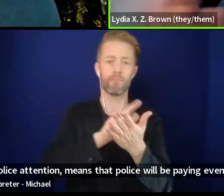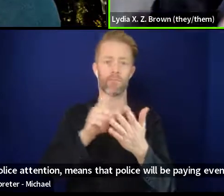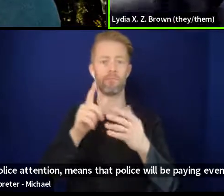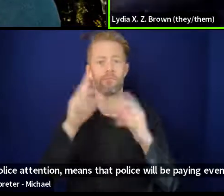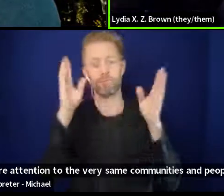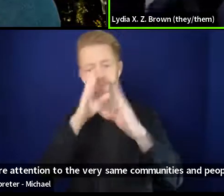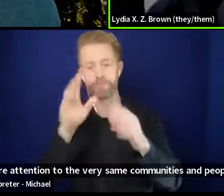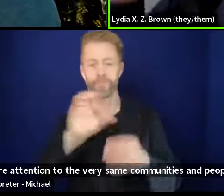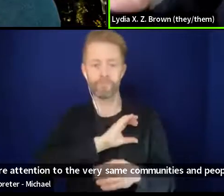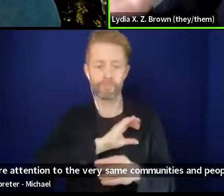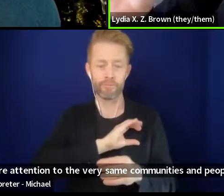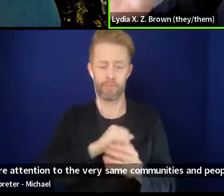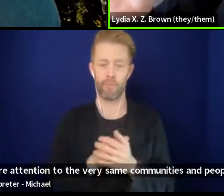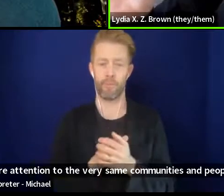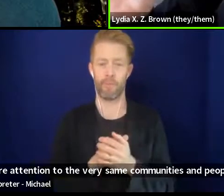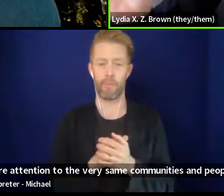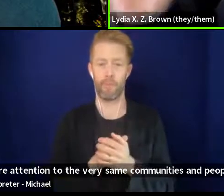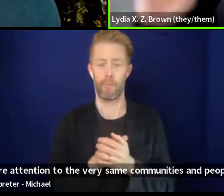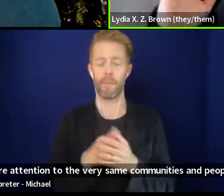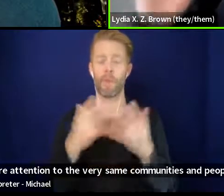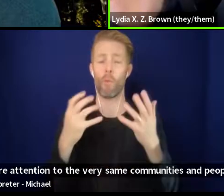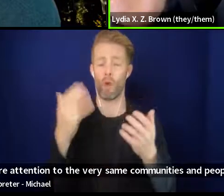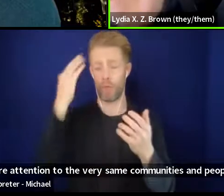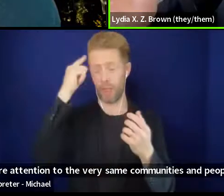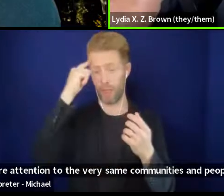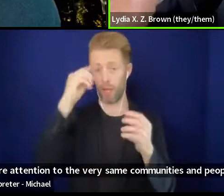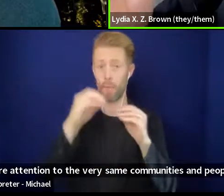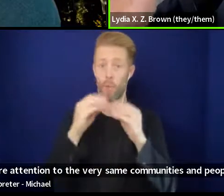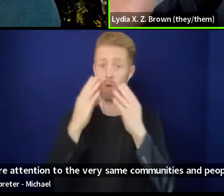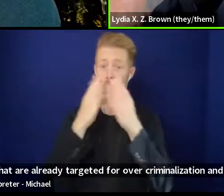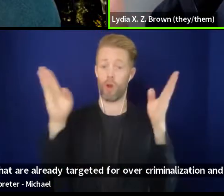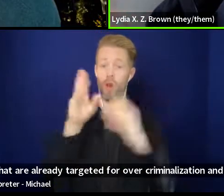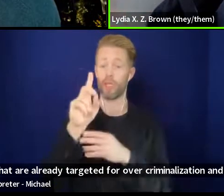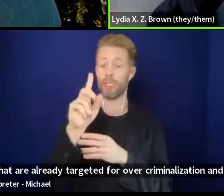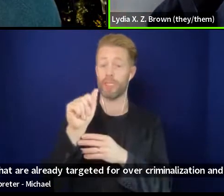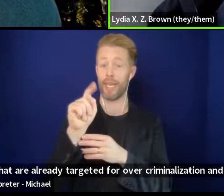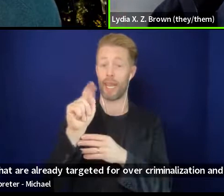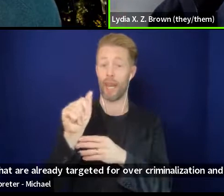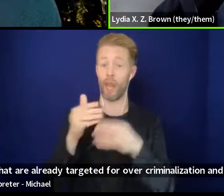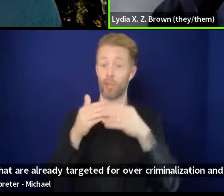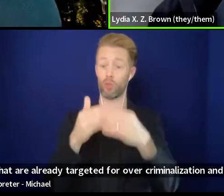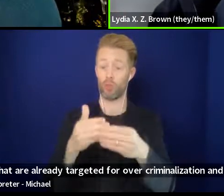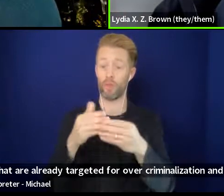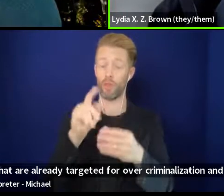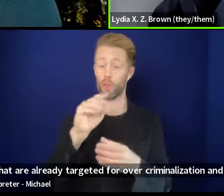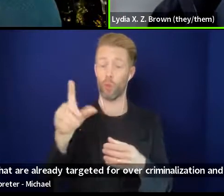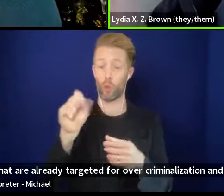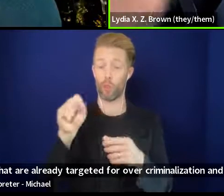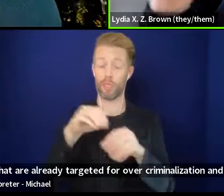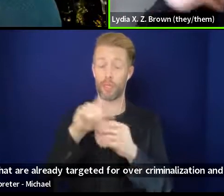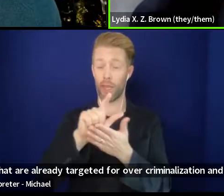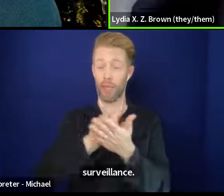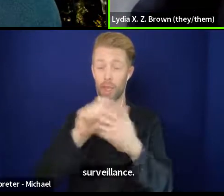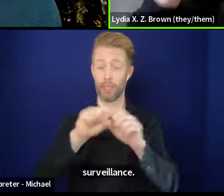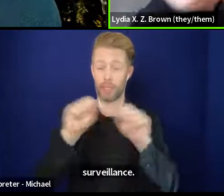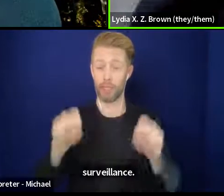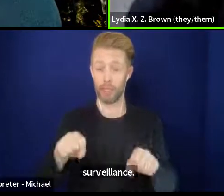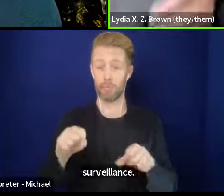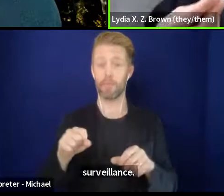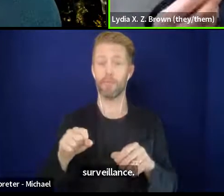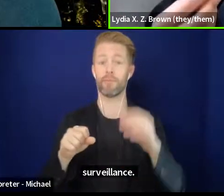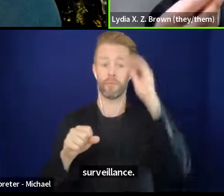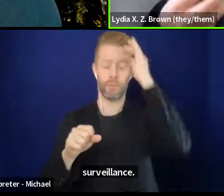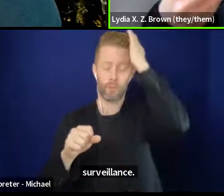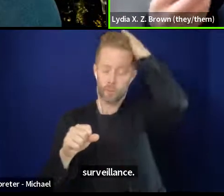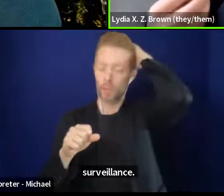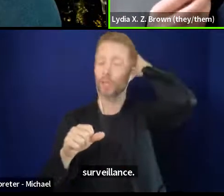about, in a broader context, data-driven tools used in the criminal legal system for purposes other than just where